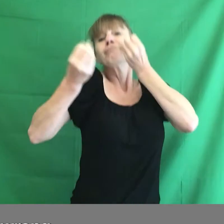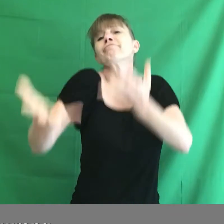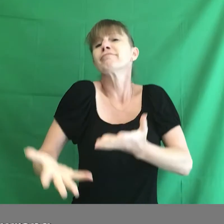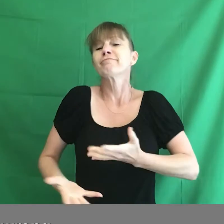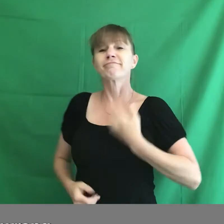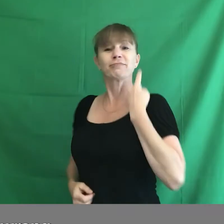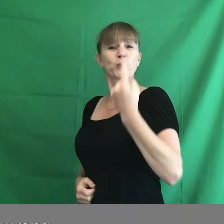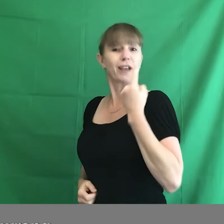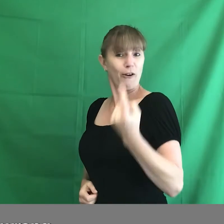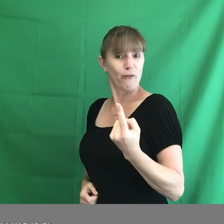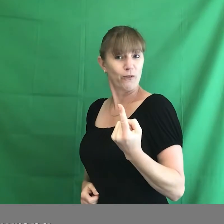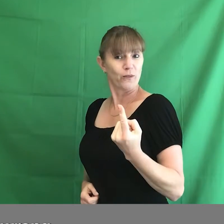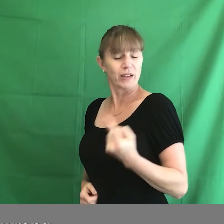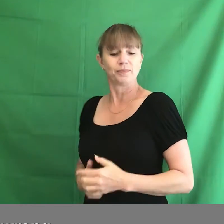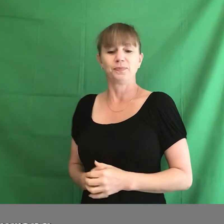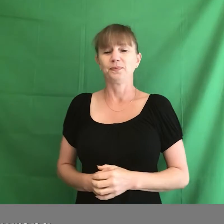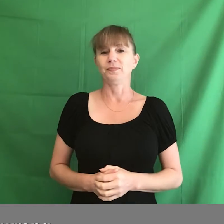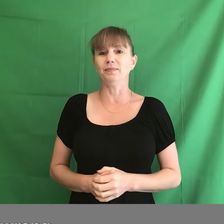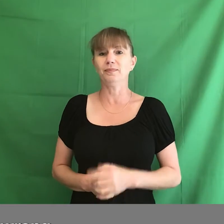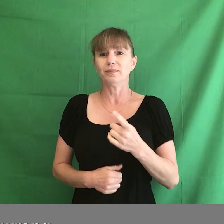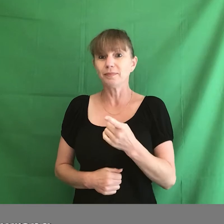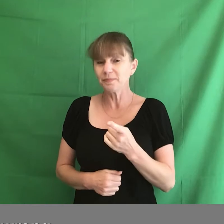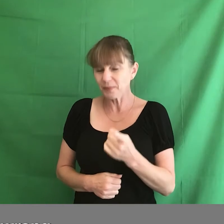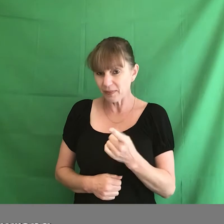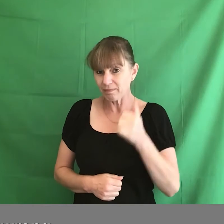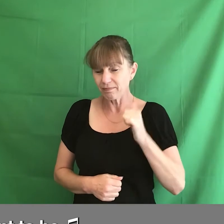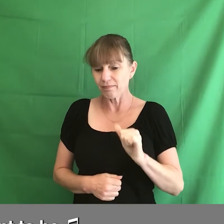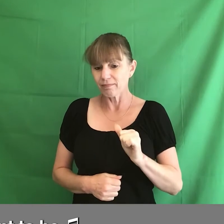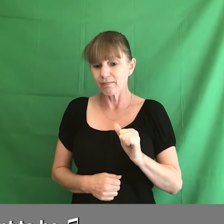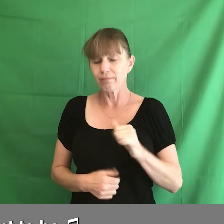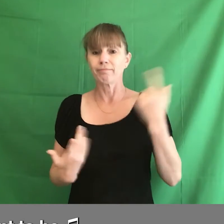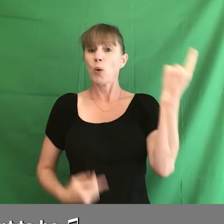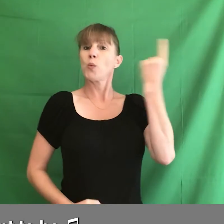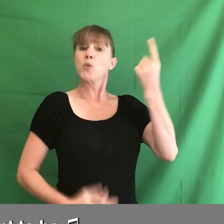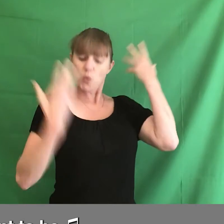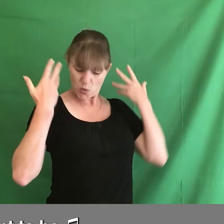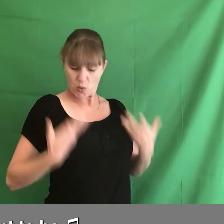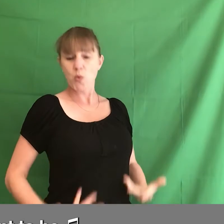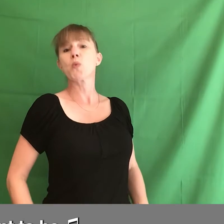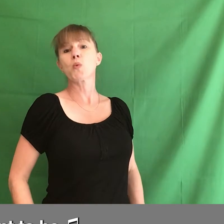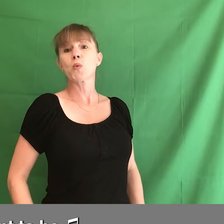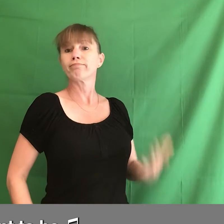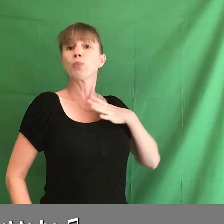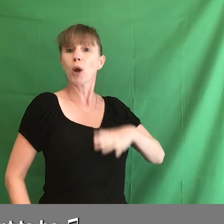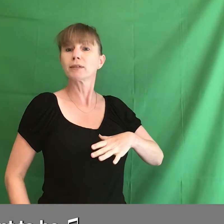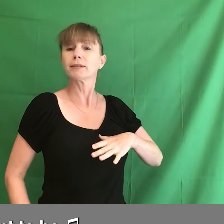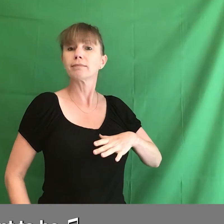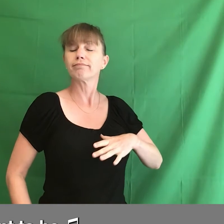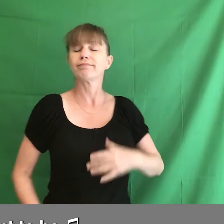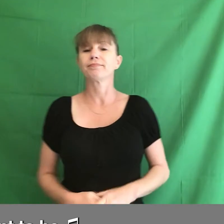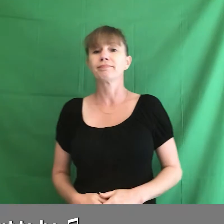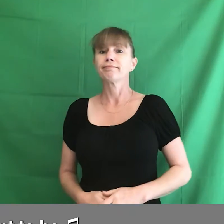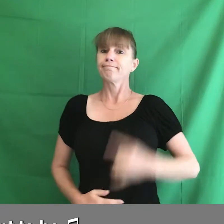wrong with expressing yourself? Then it goes, being who you want to